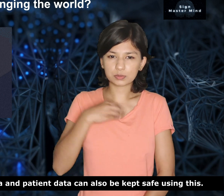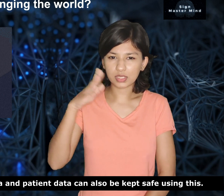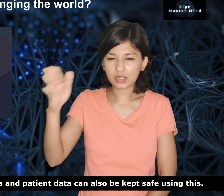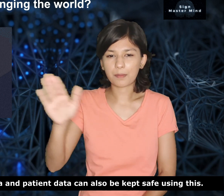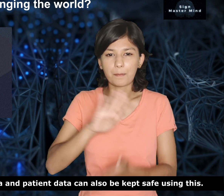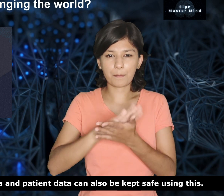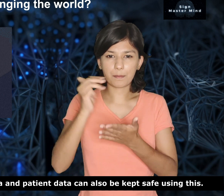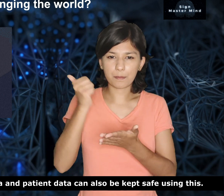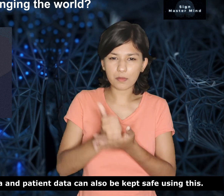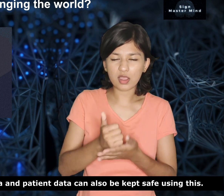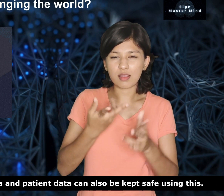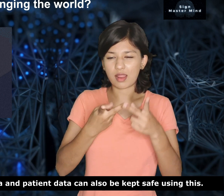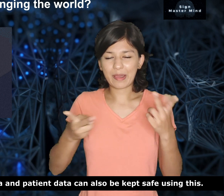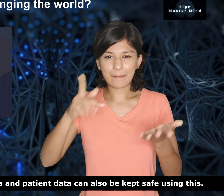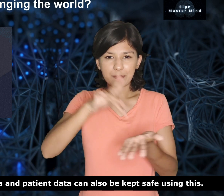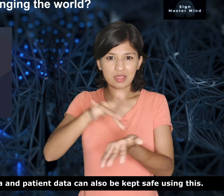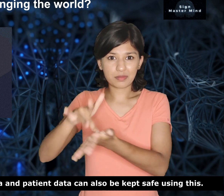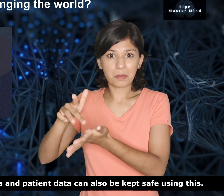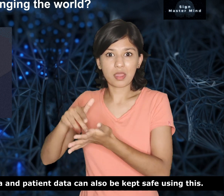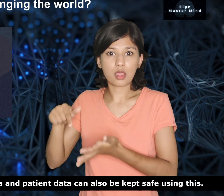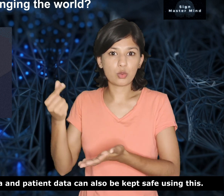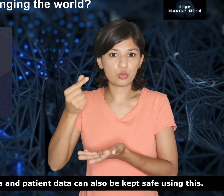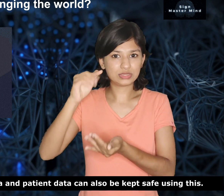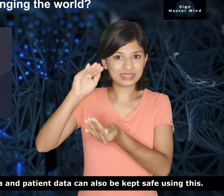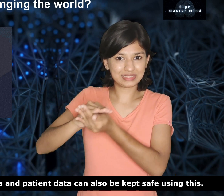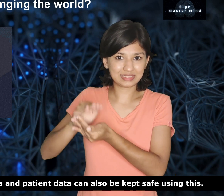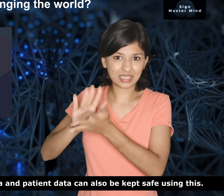Hospital data and patient data can also be kept safe using this.